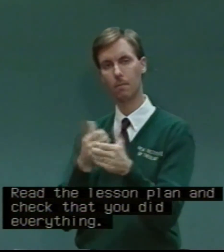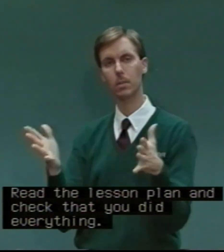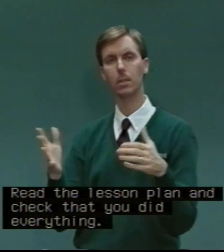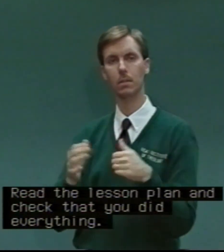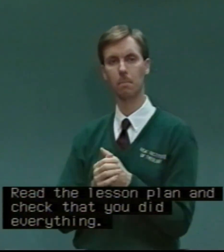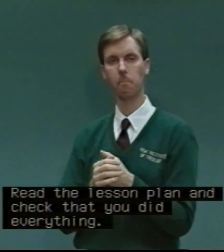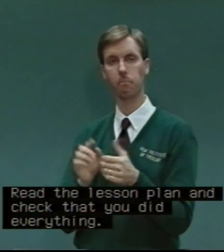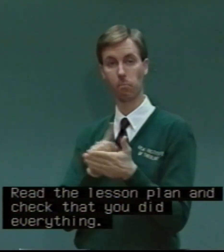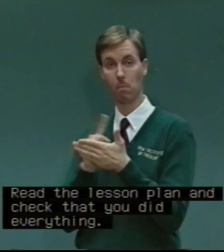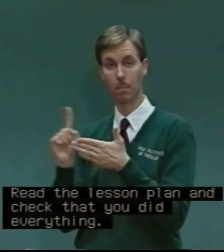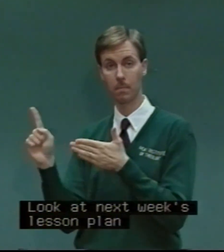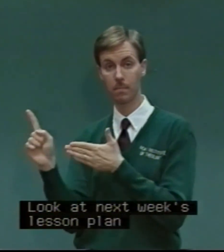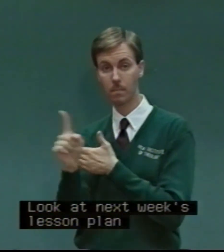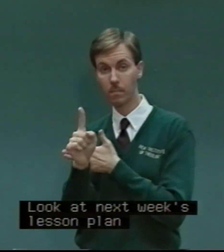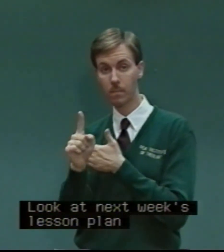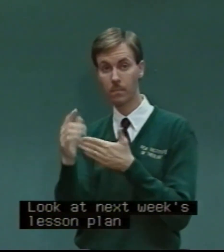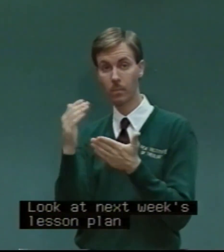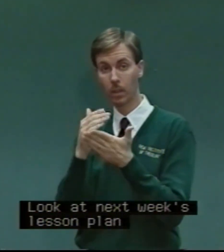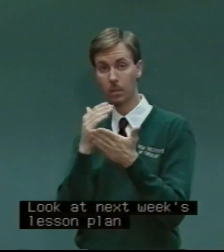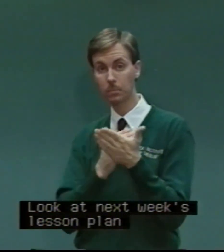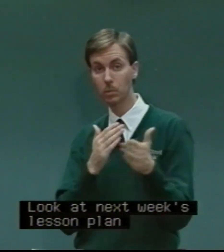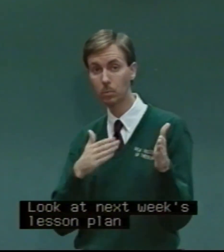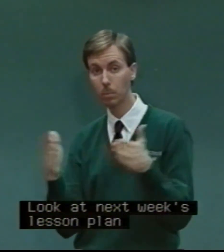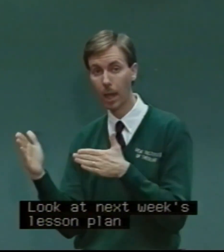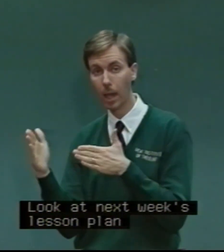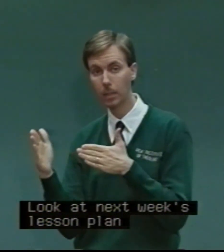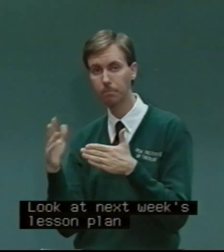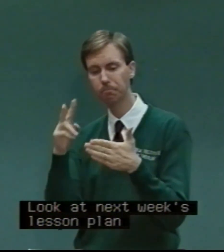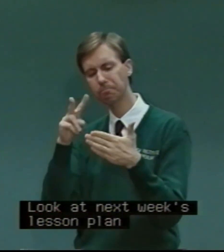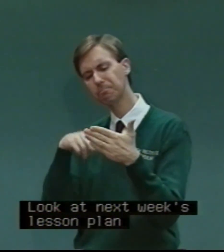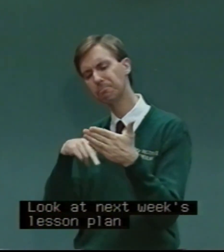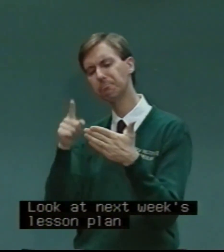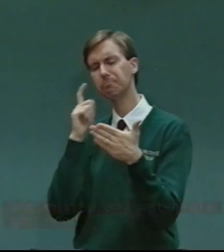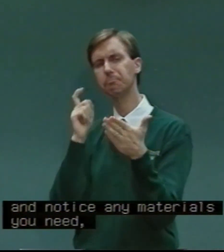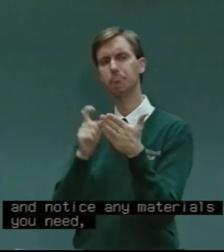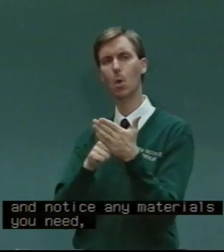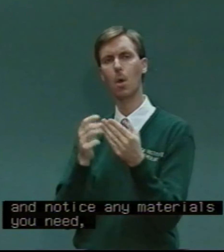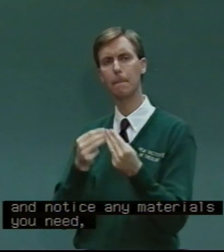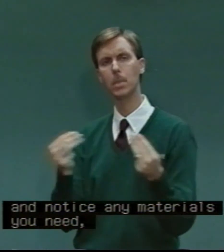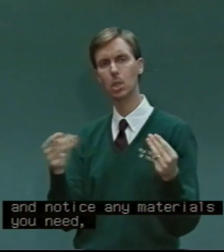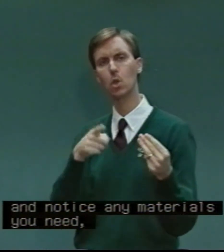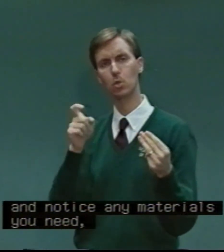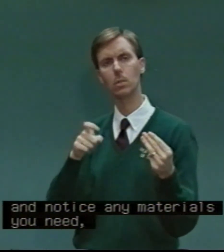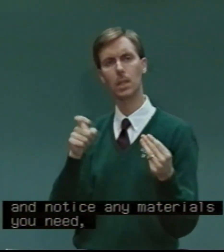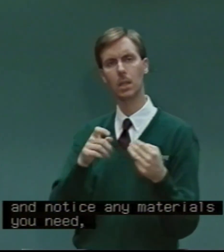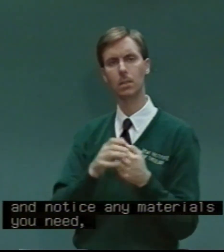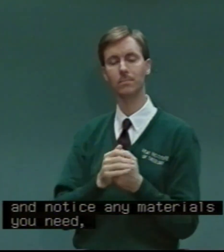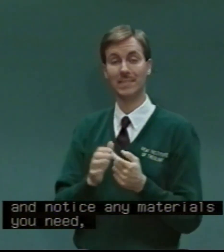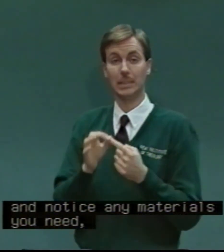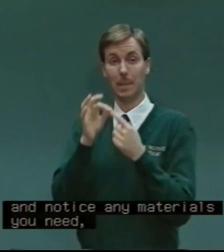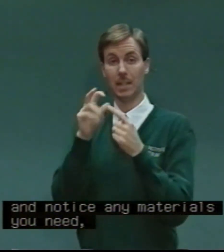everything. Look at the next week's lesson plan and notice any materials you